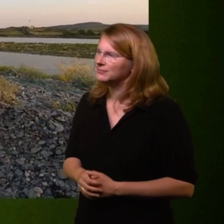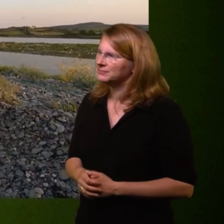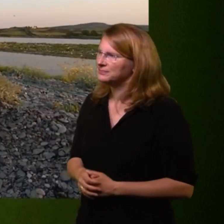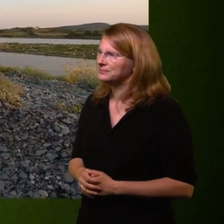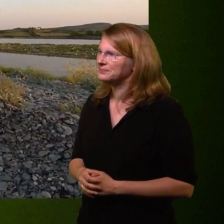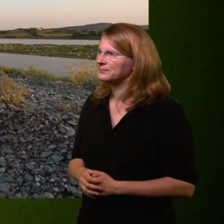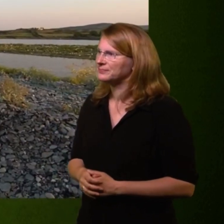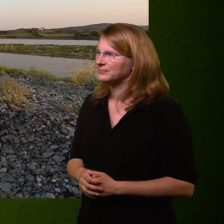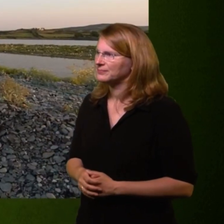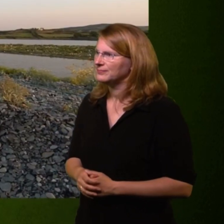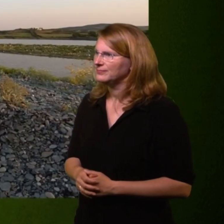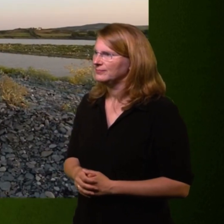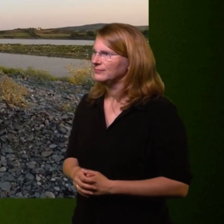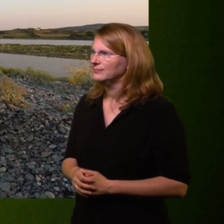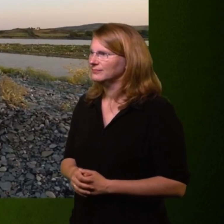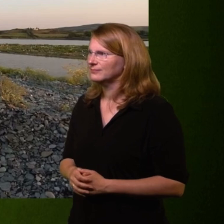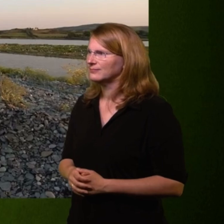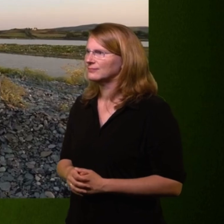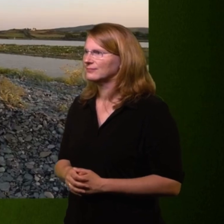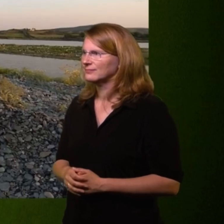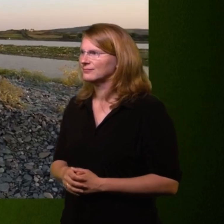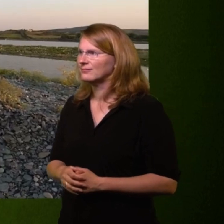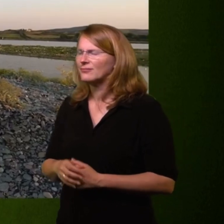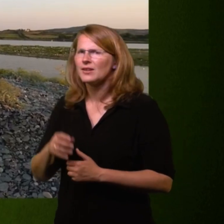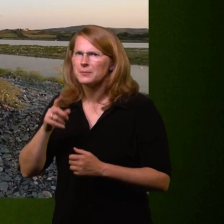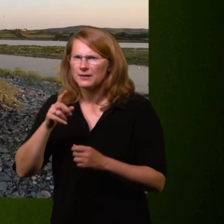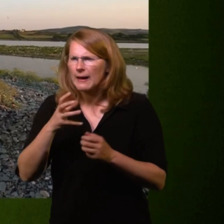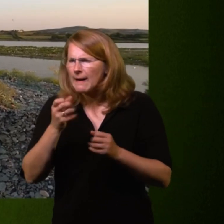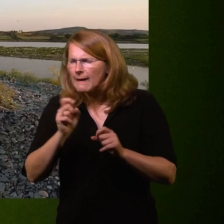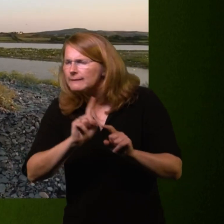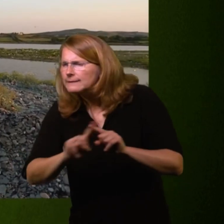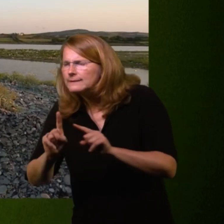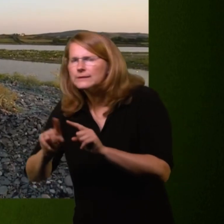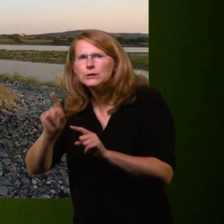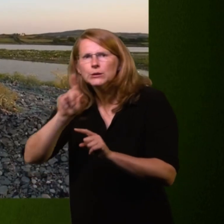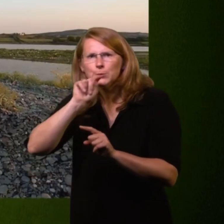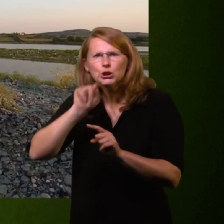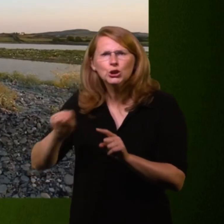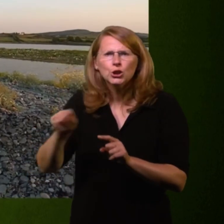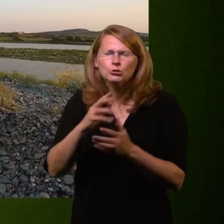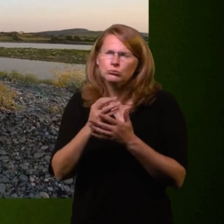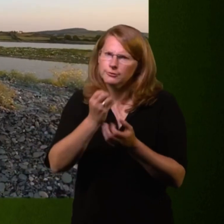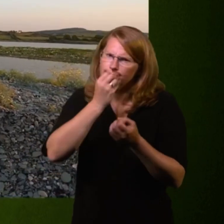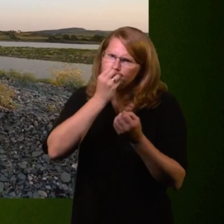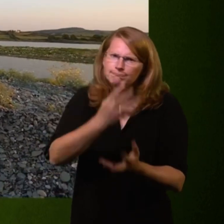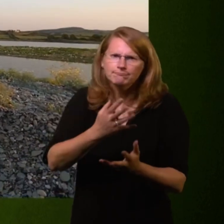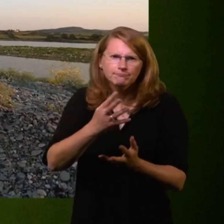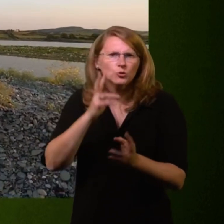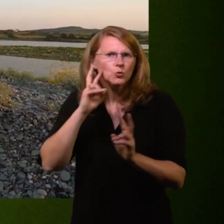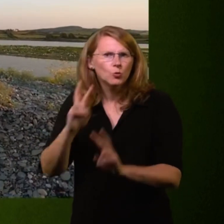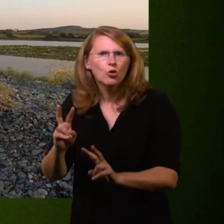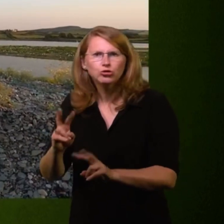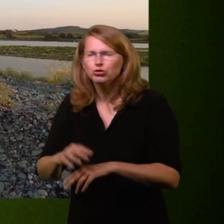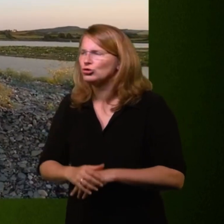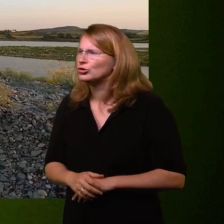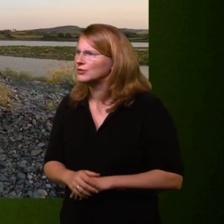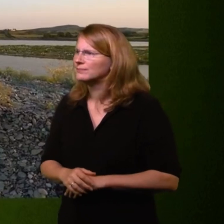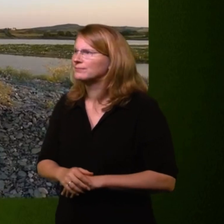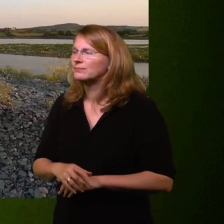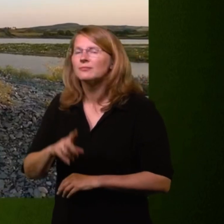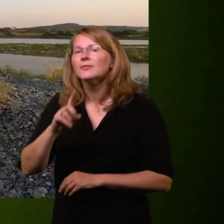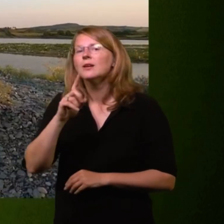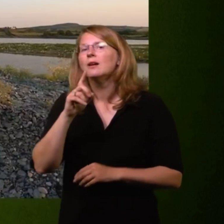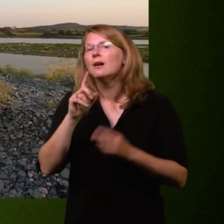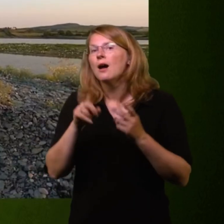to watch, but there is a really, really glamorous species that has recently turned up and is making the local bird news, if you